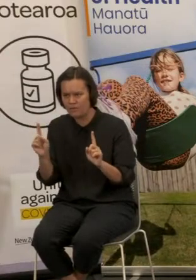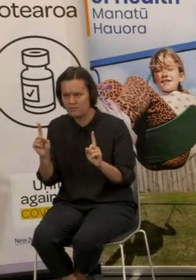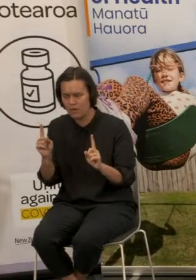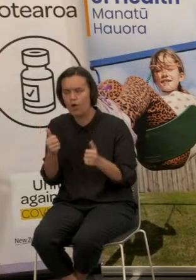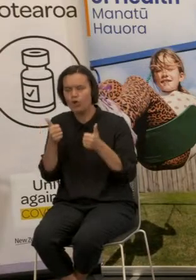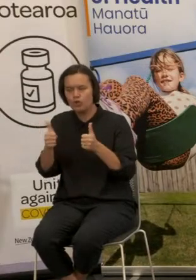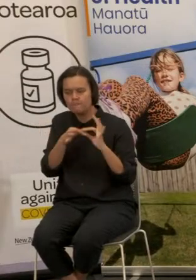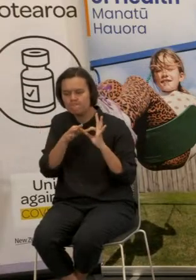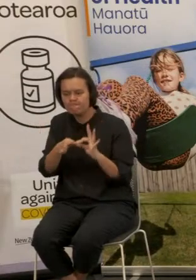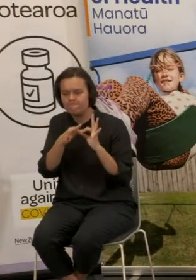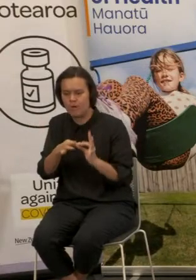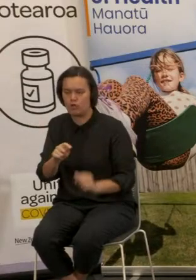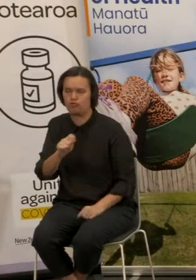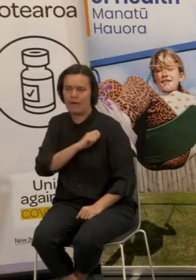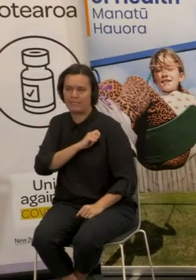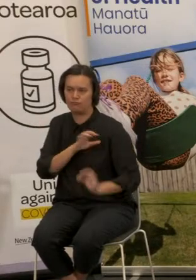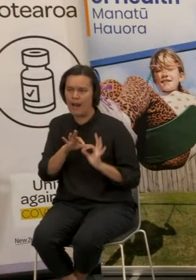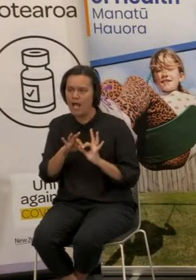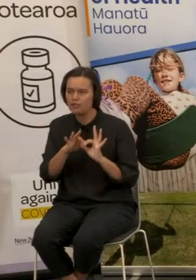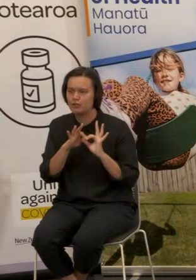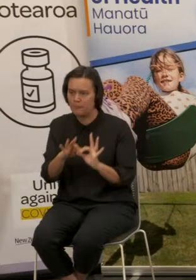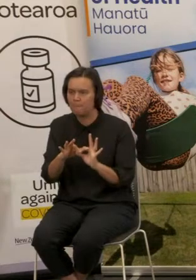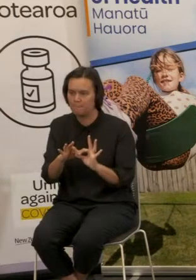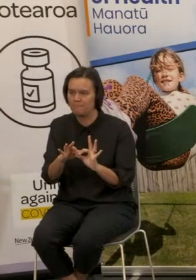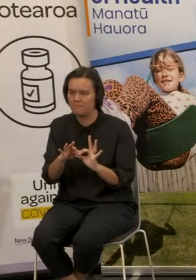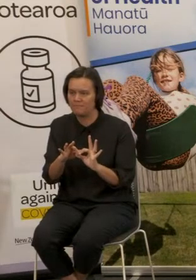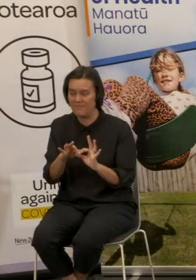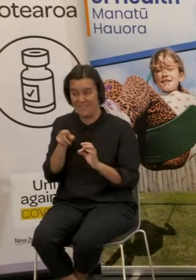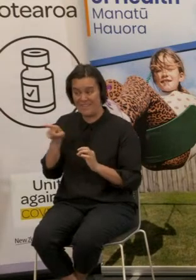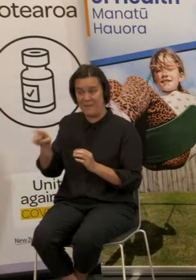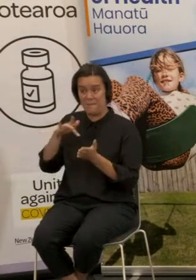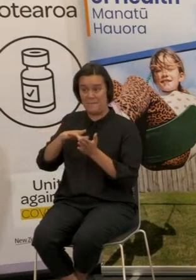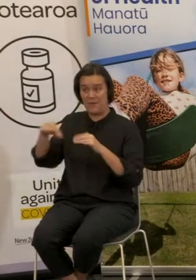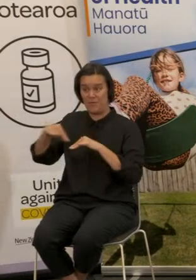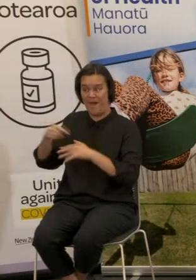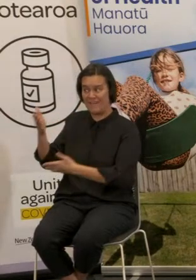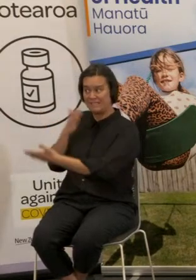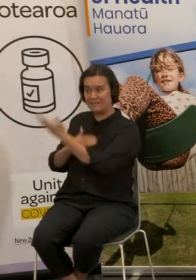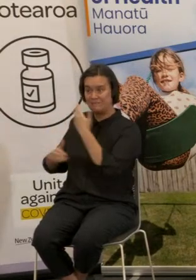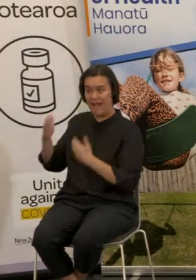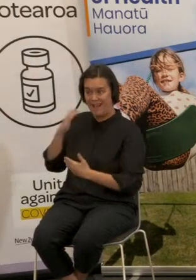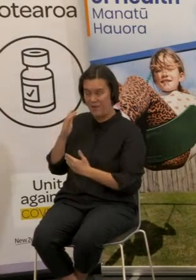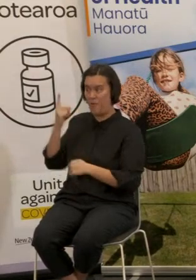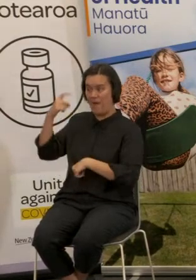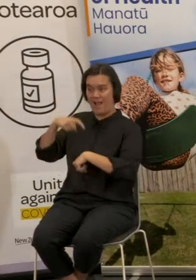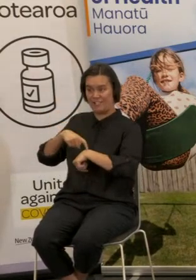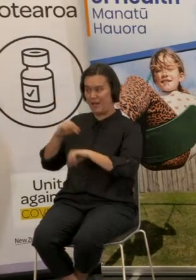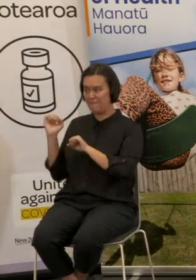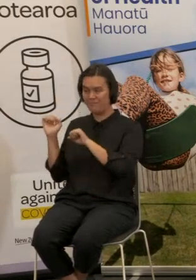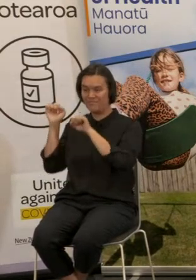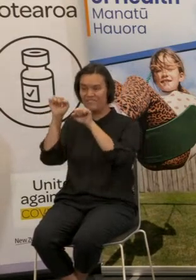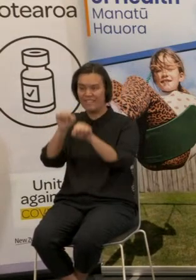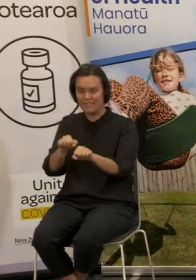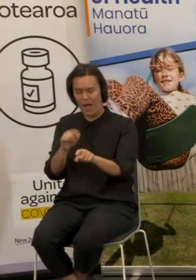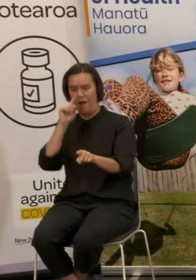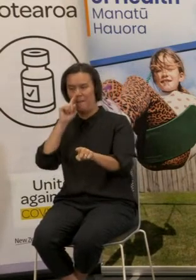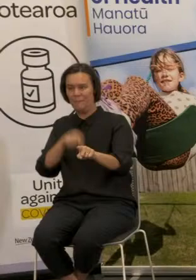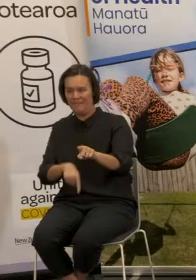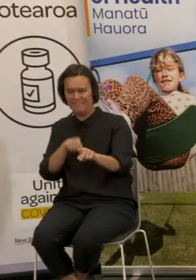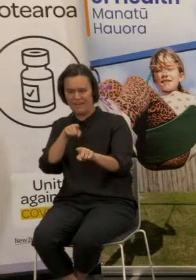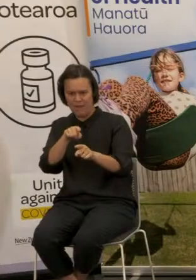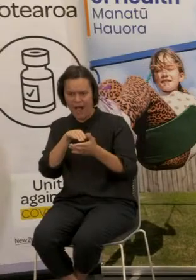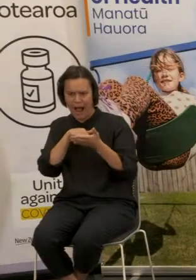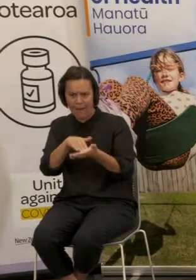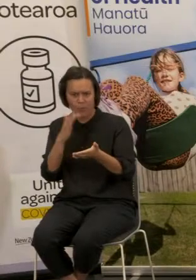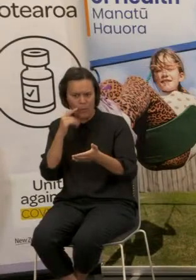said, I birthed these two. They were 22 and 24. So she's in a community in Flaxman, she knows, she birthed half the